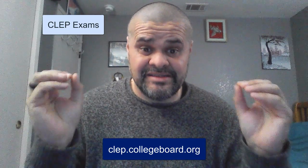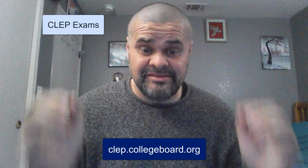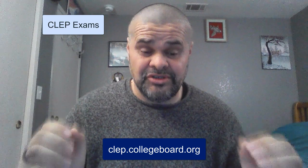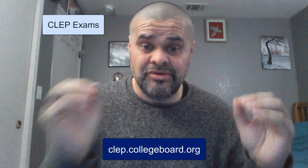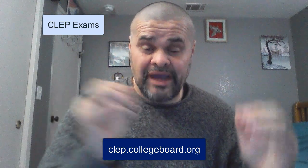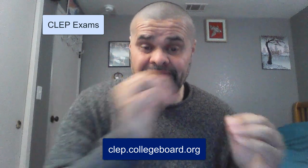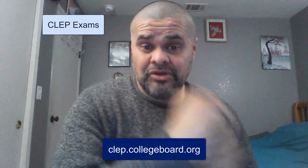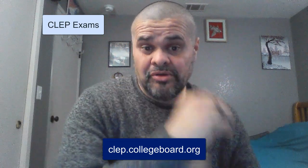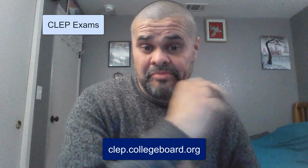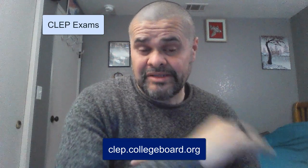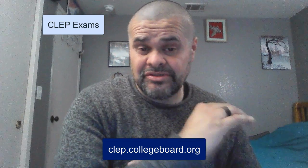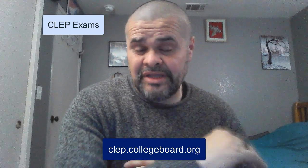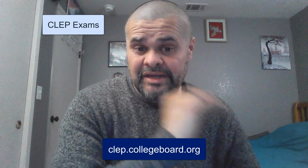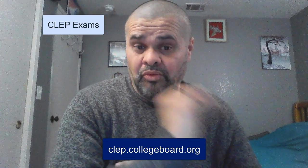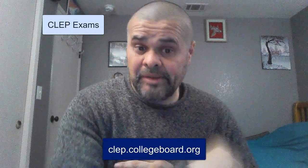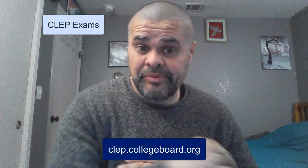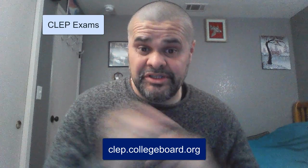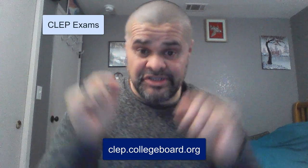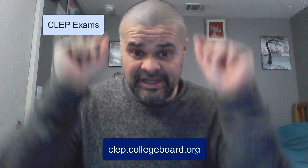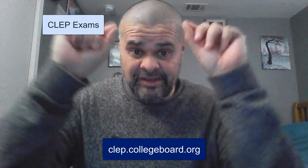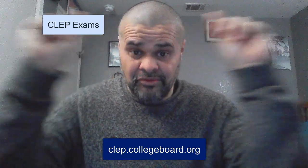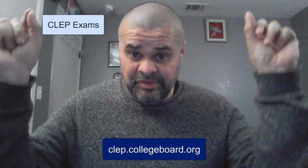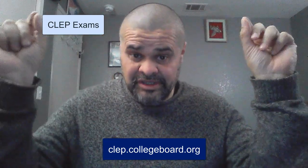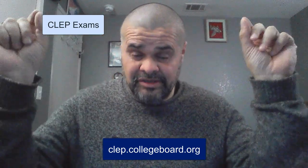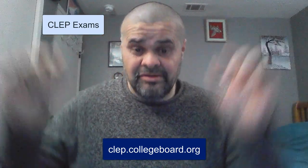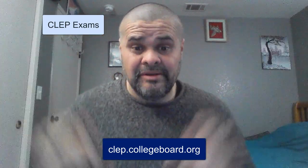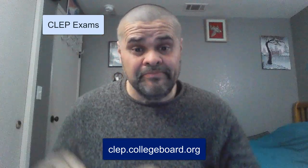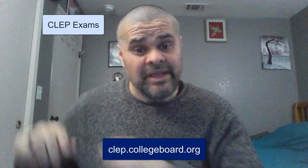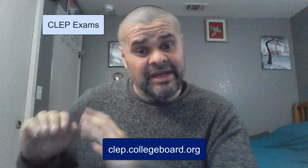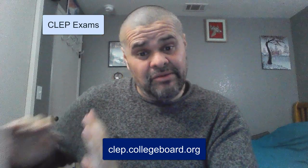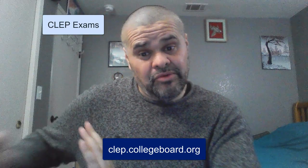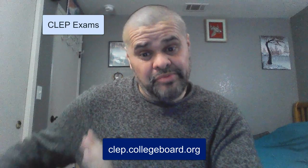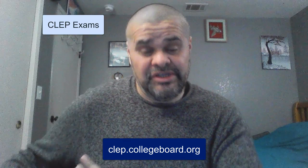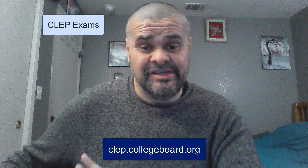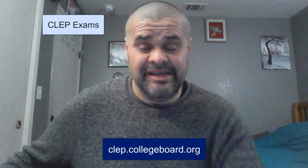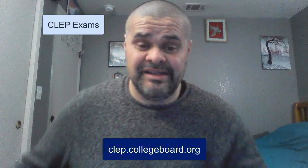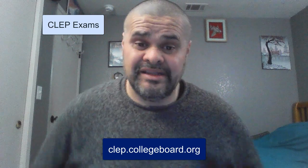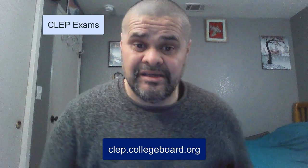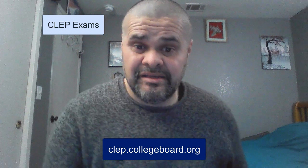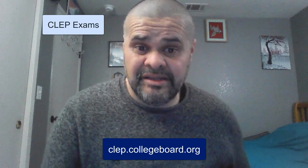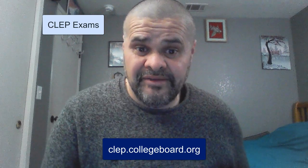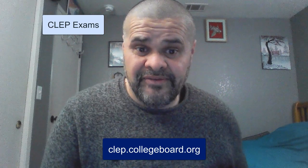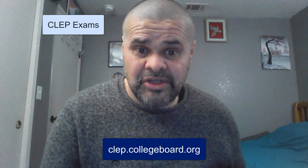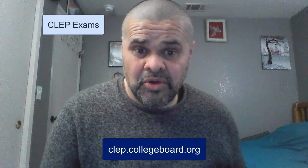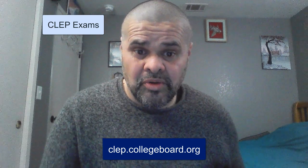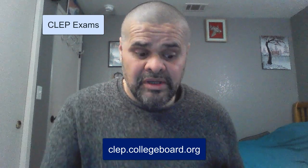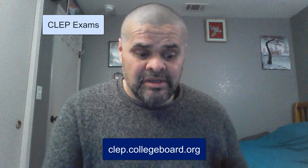this, you have to go back to that web page, and it will be here, and it will be in the video